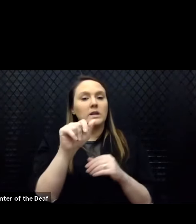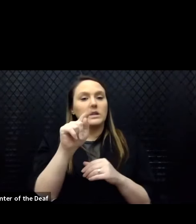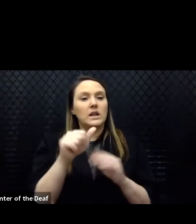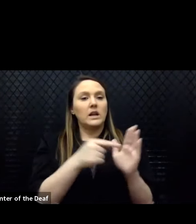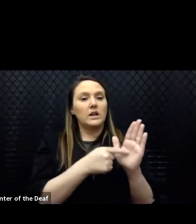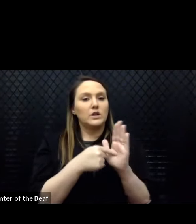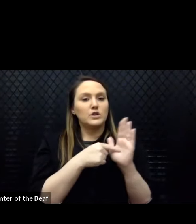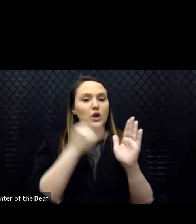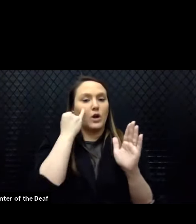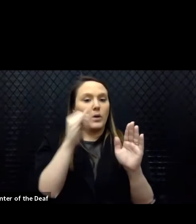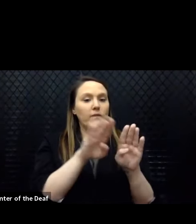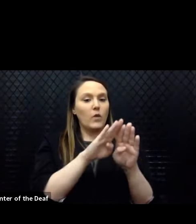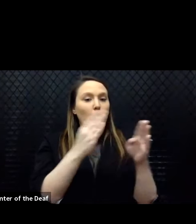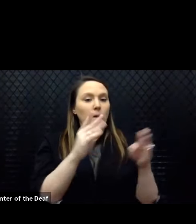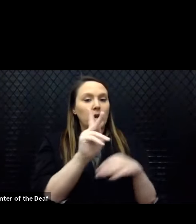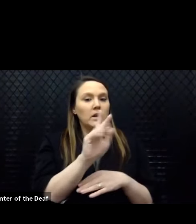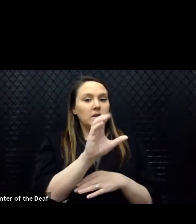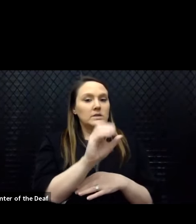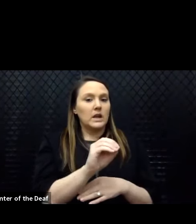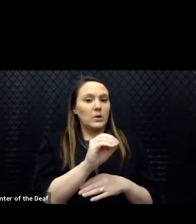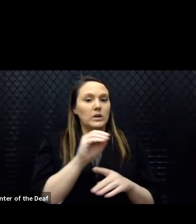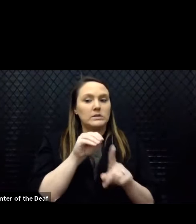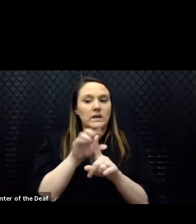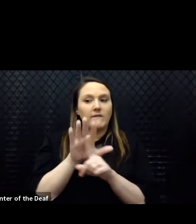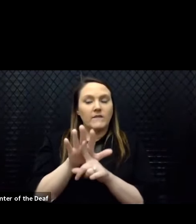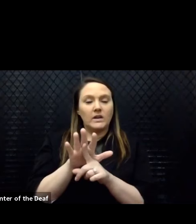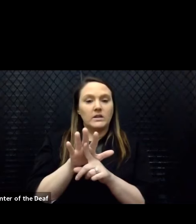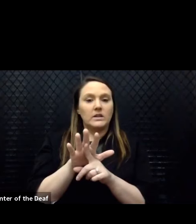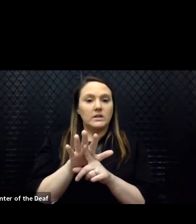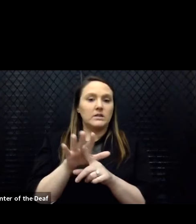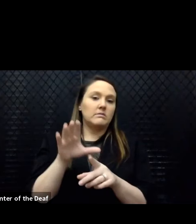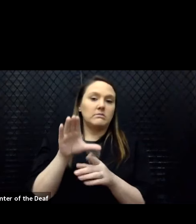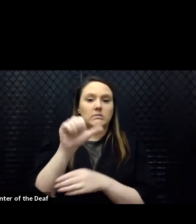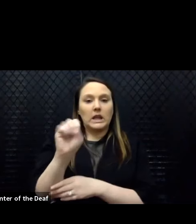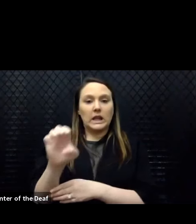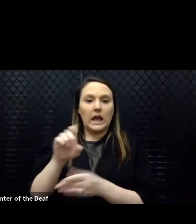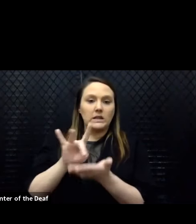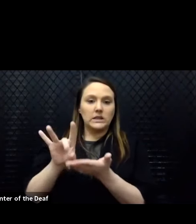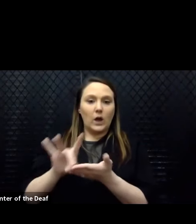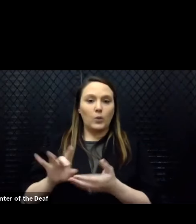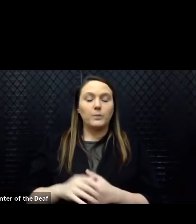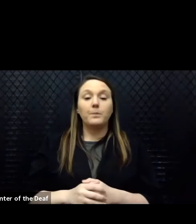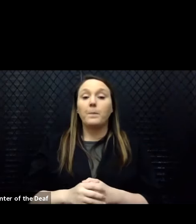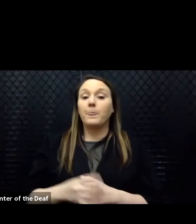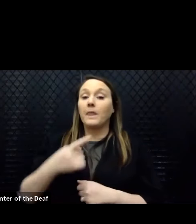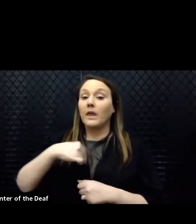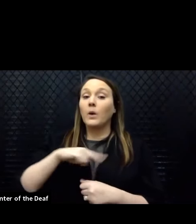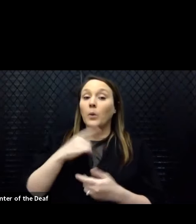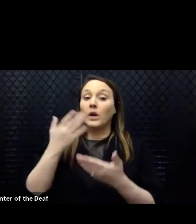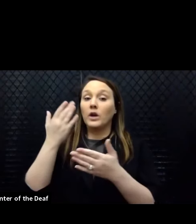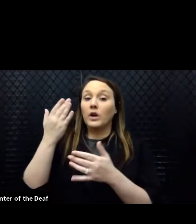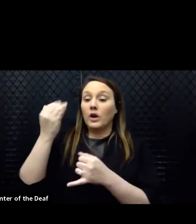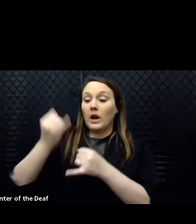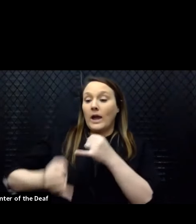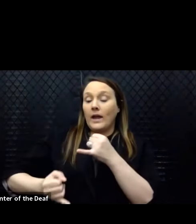reopening Knox County has had a measurable effect on the local case count? Well, we're ending the